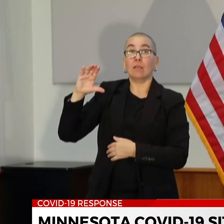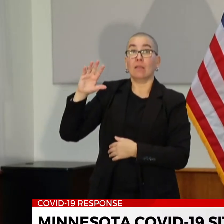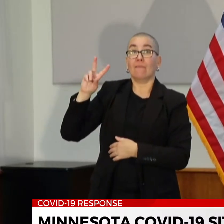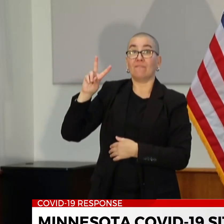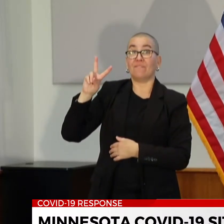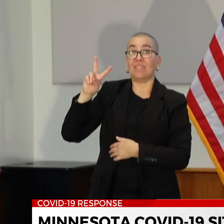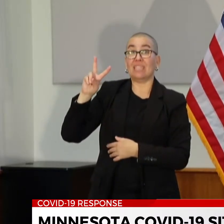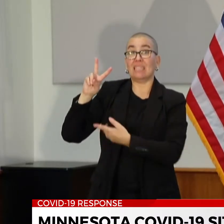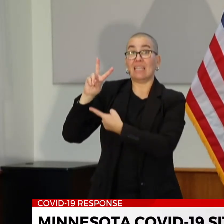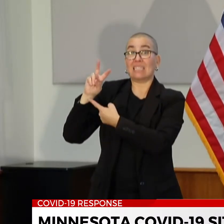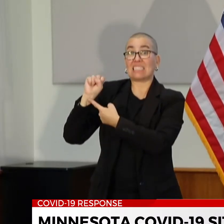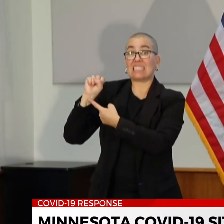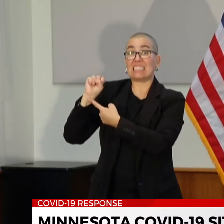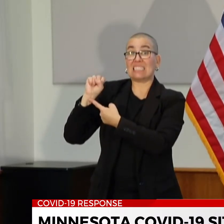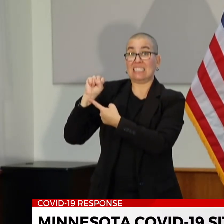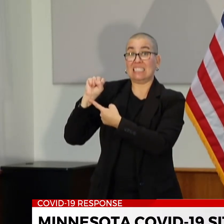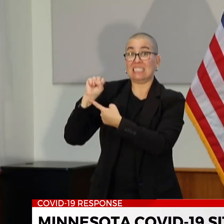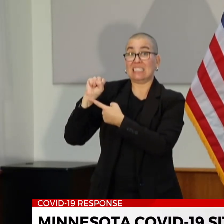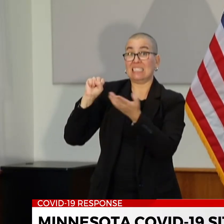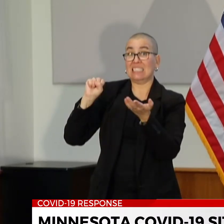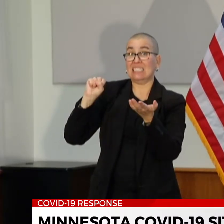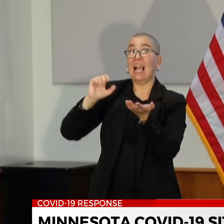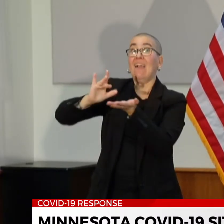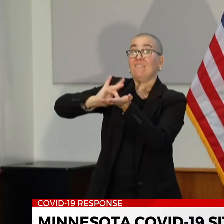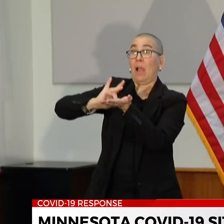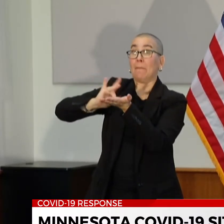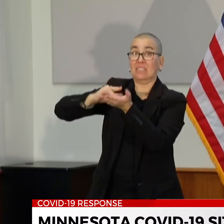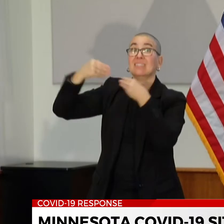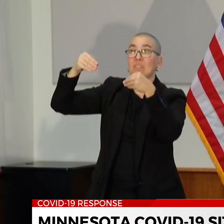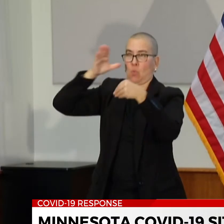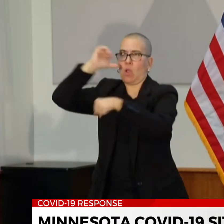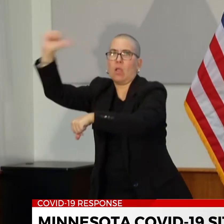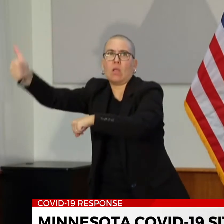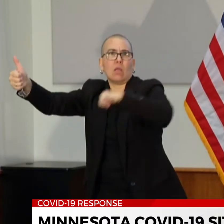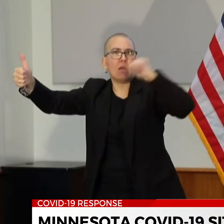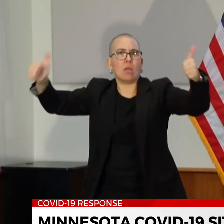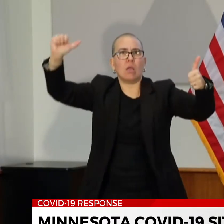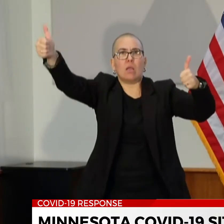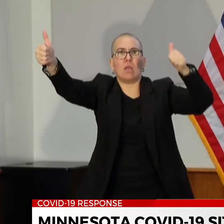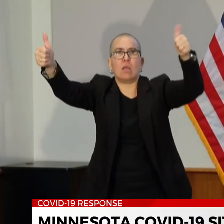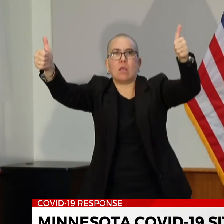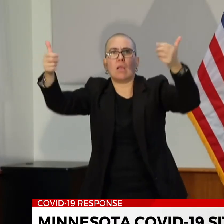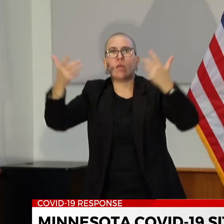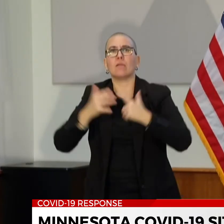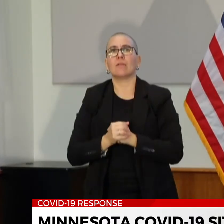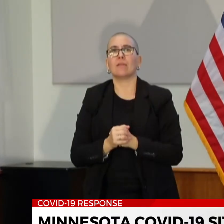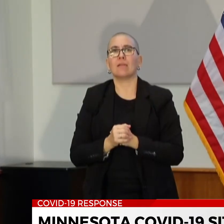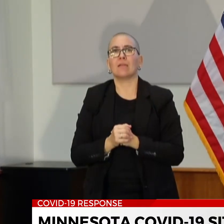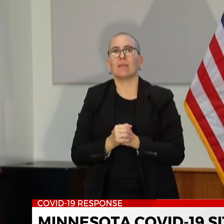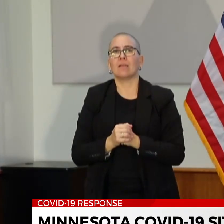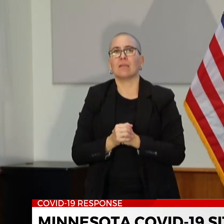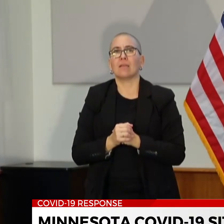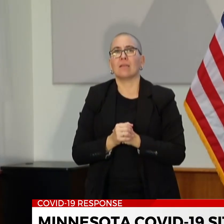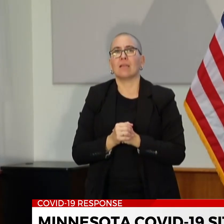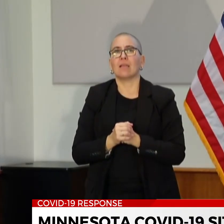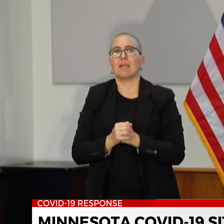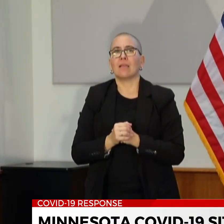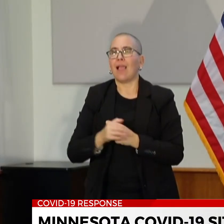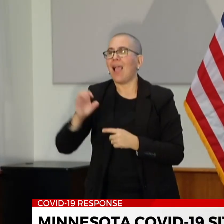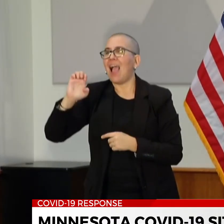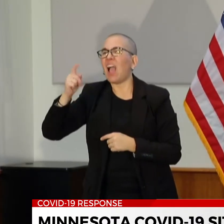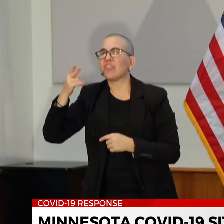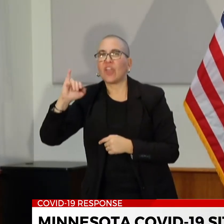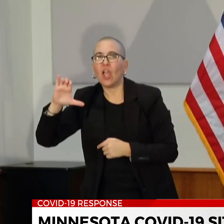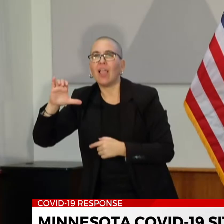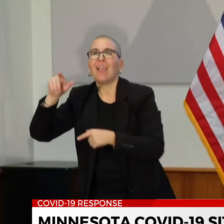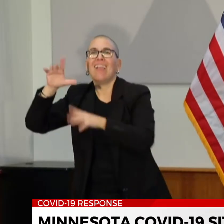in the private sector side of things. The state will set up to make sure that our distribution is there, and then the ethical rollout of who gets